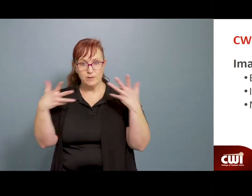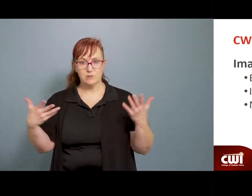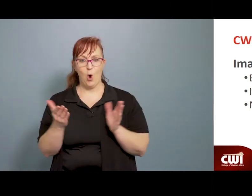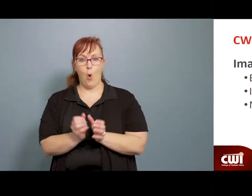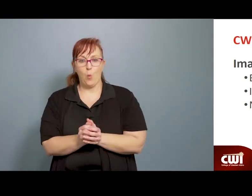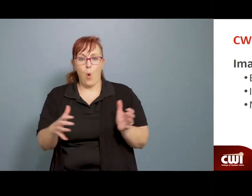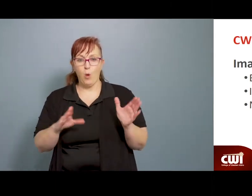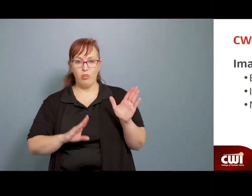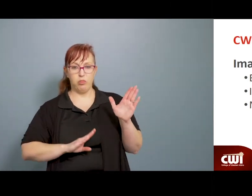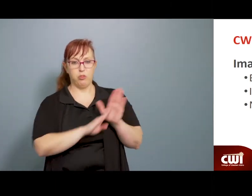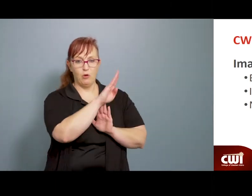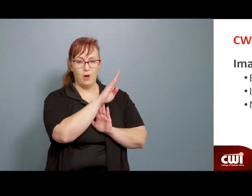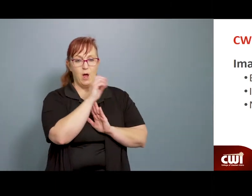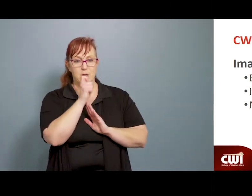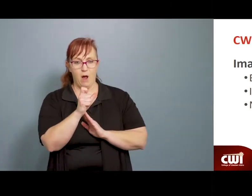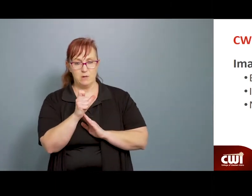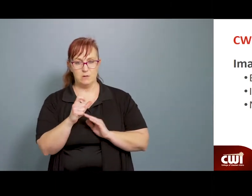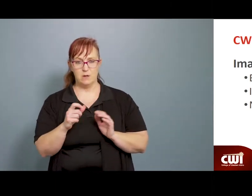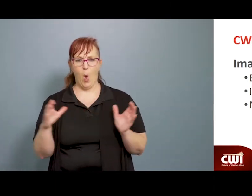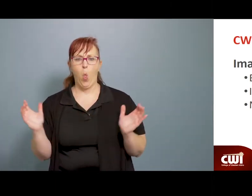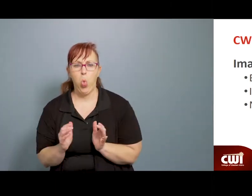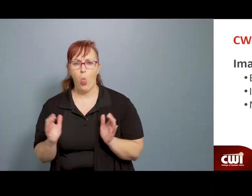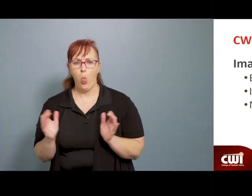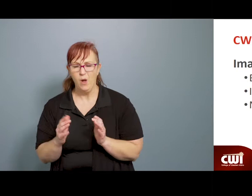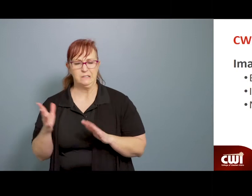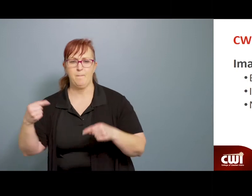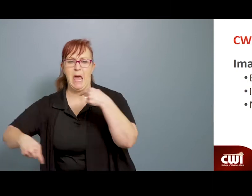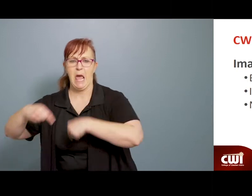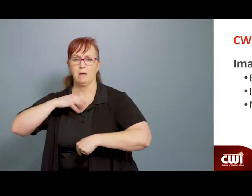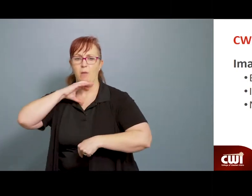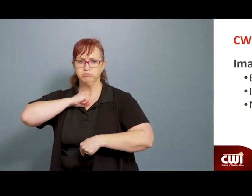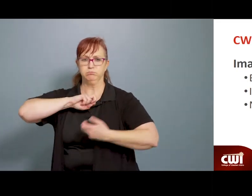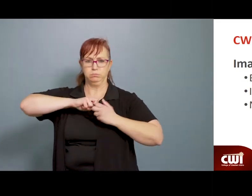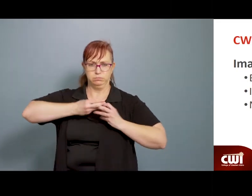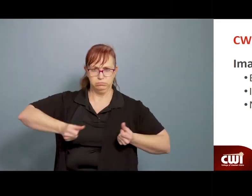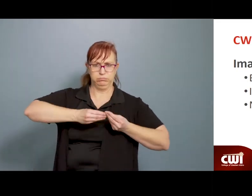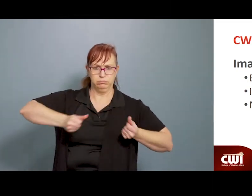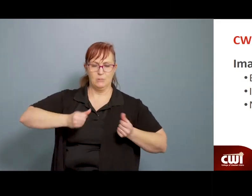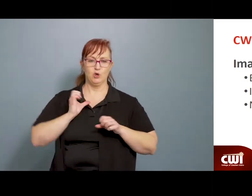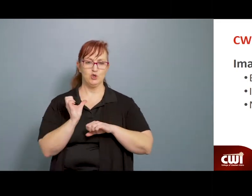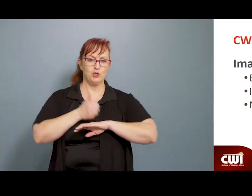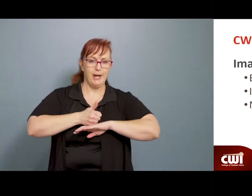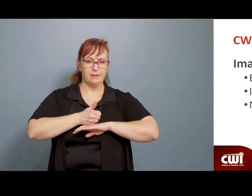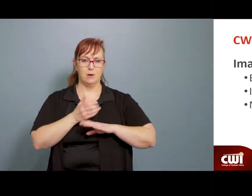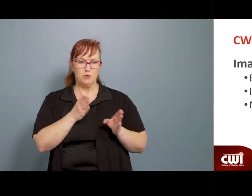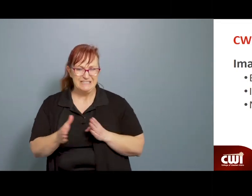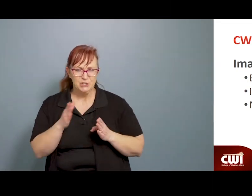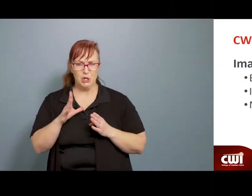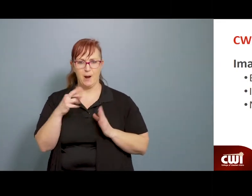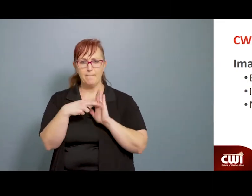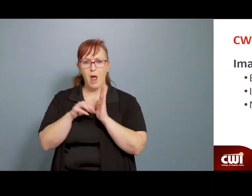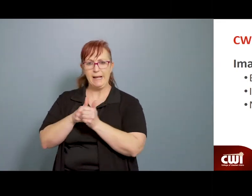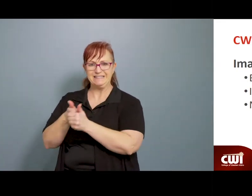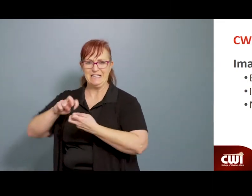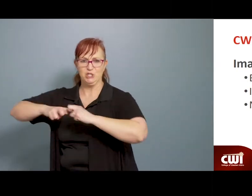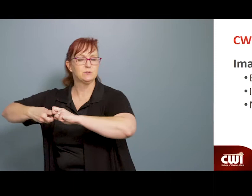instead of having to continually go back and create process, procedure, and compliance issues instead